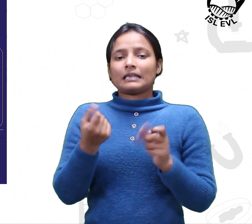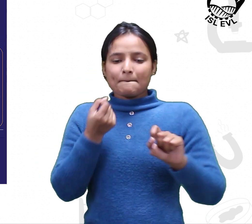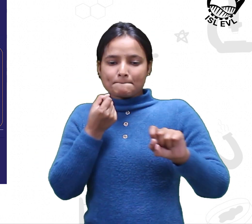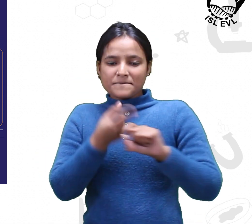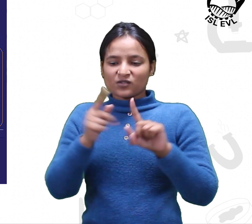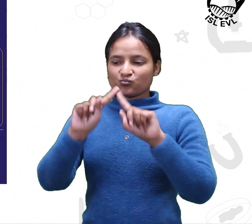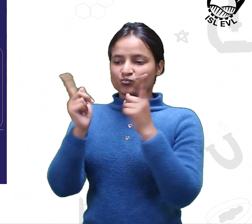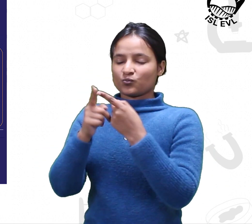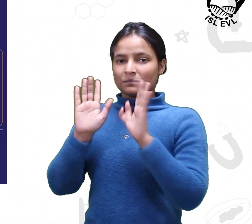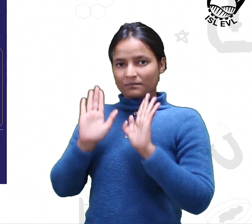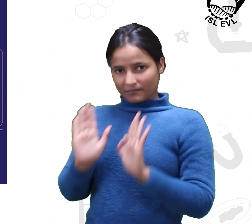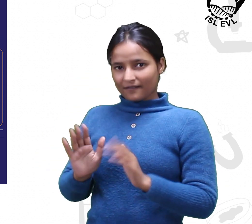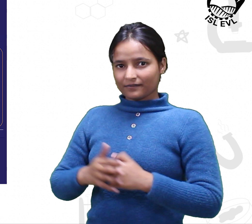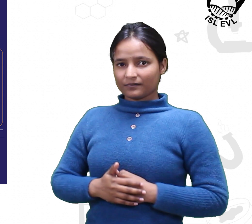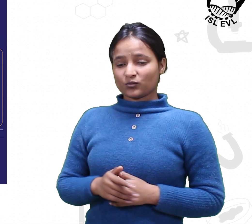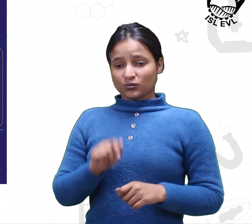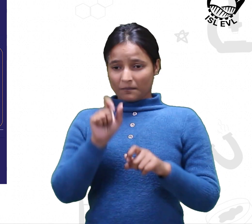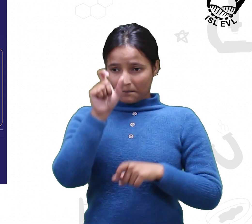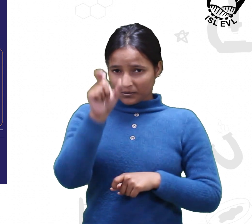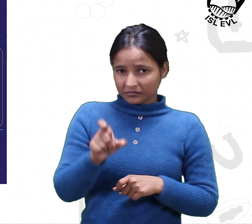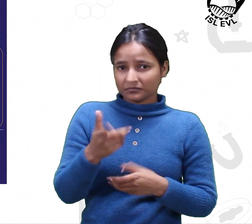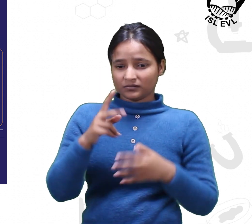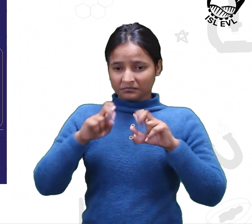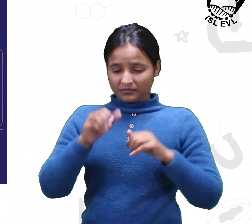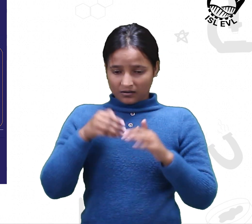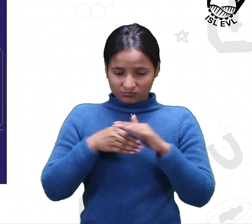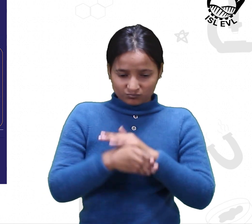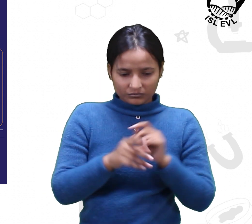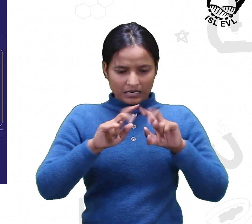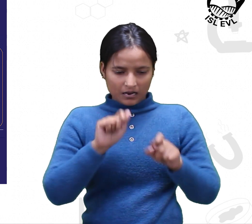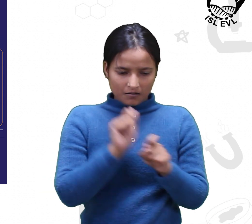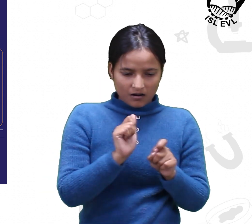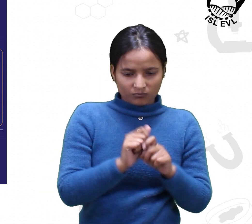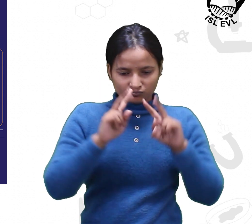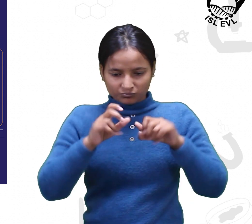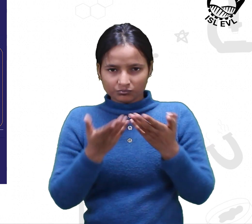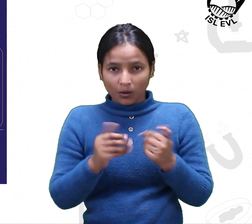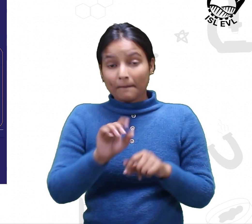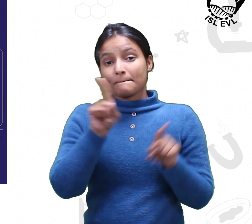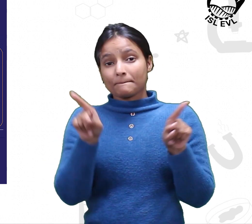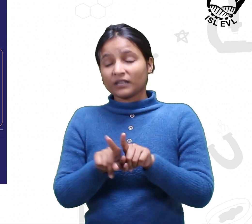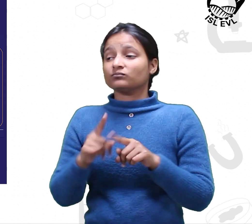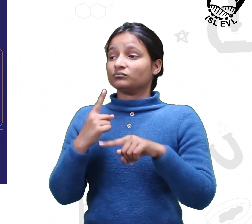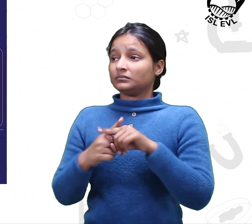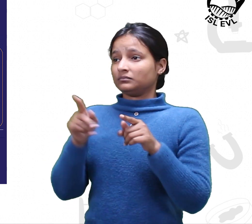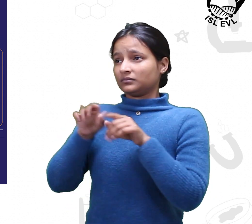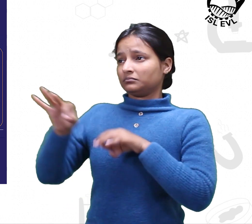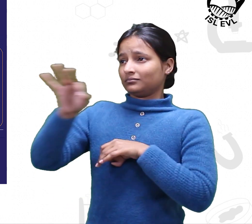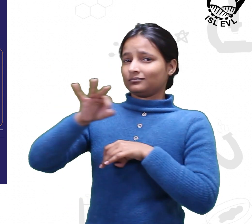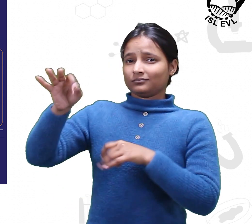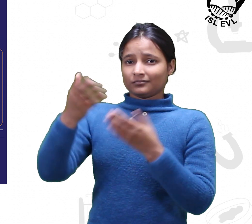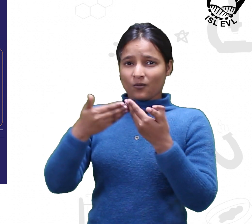have dedicated spaces to do behavior. So we have designed specific boxes. These are big boxes in which you can